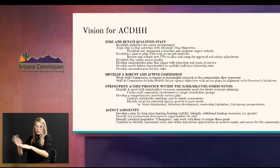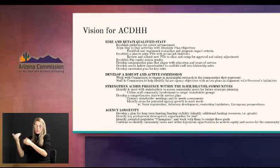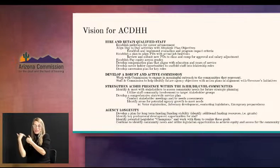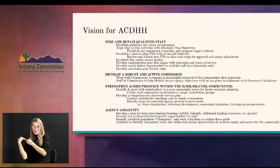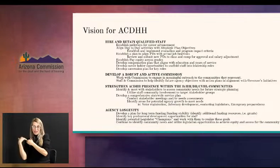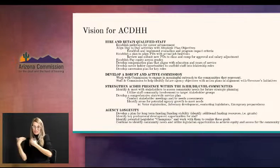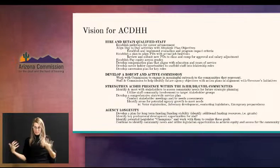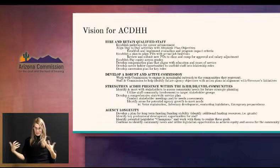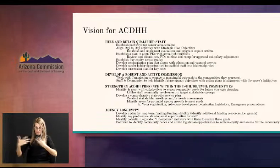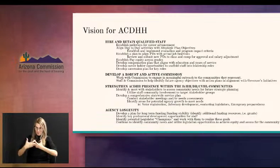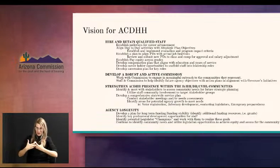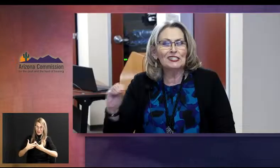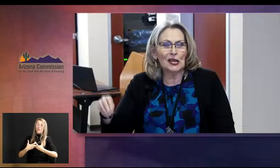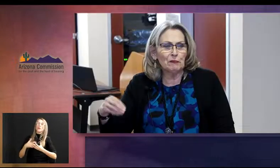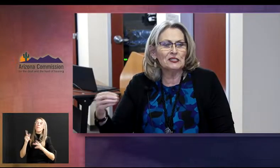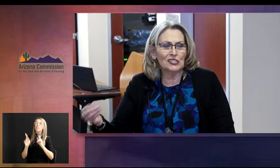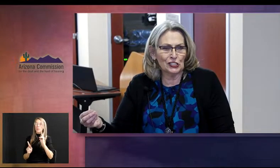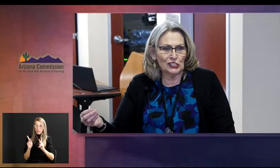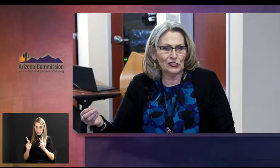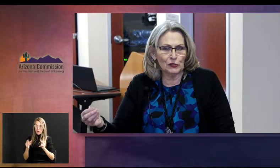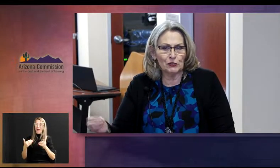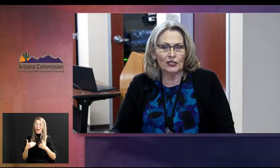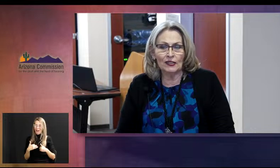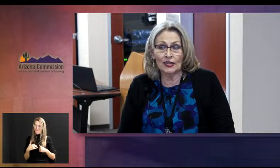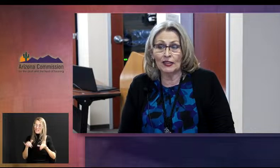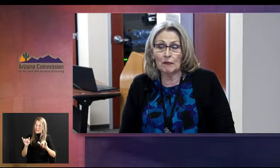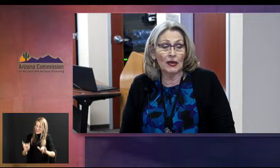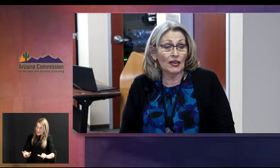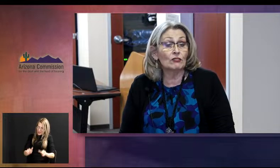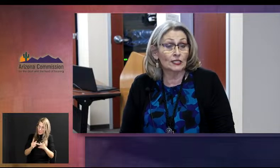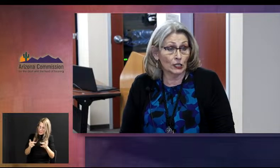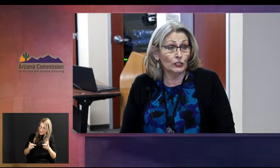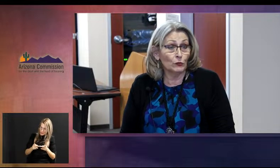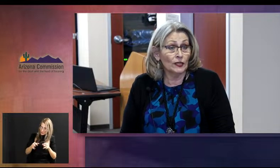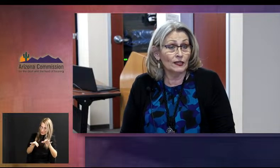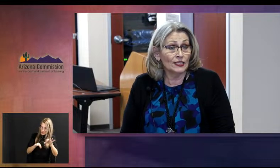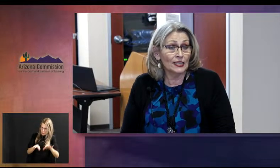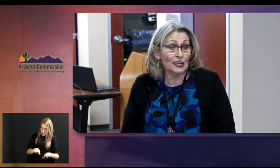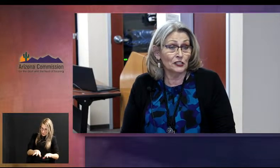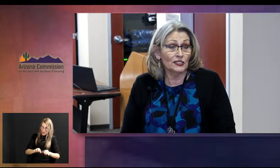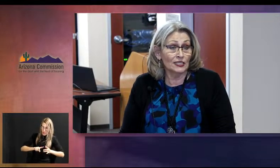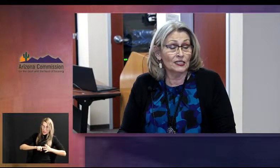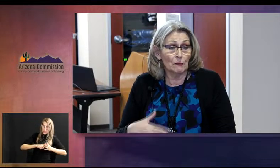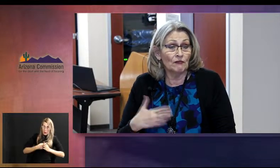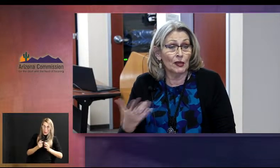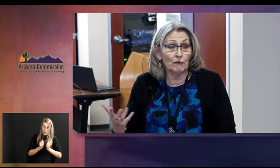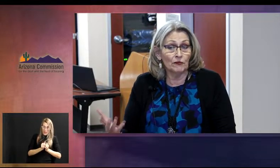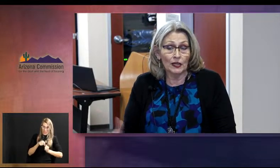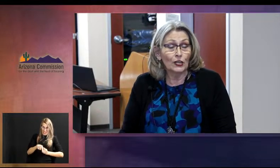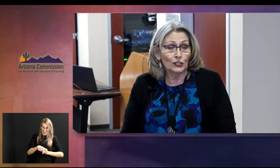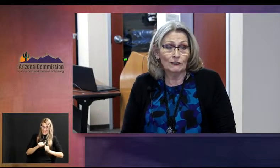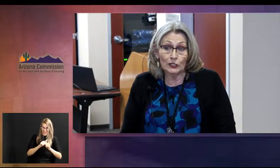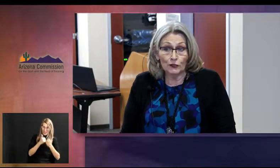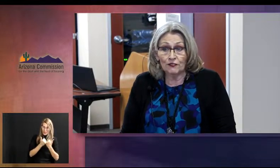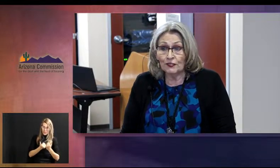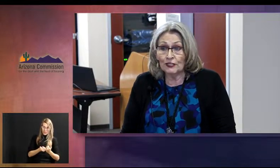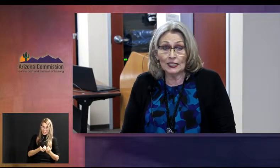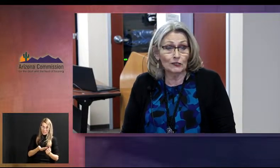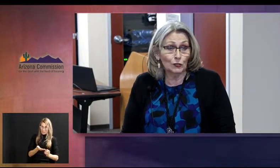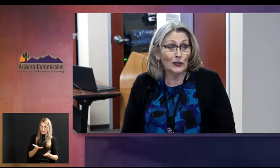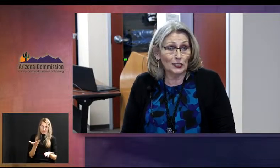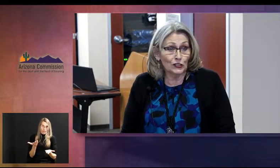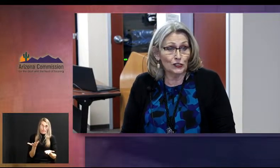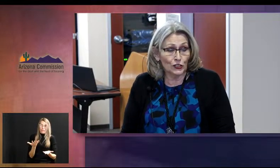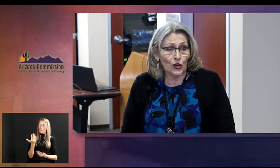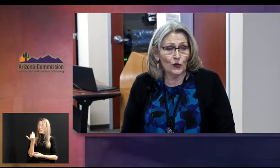been who have the same position description that they may have started with in this agency, some of them